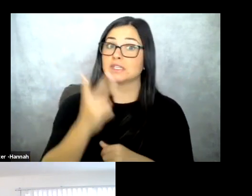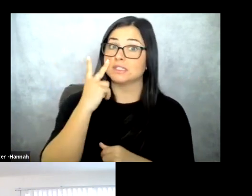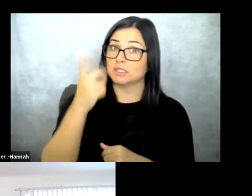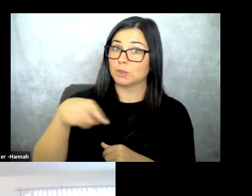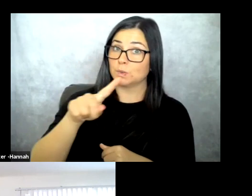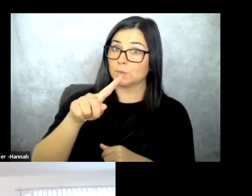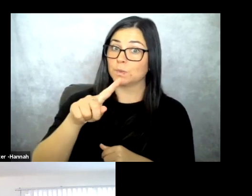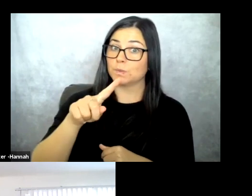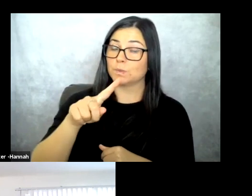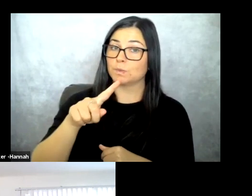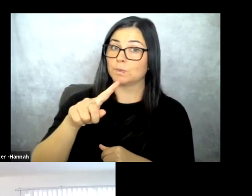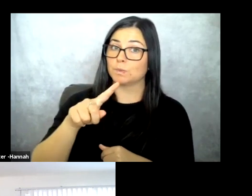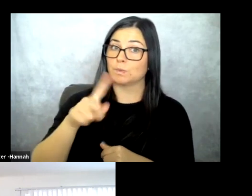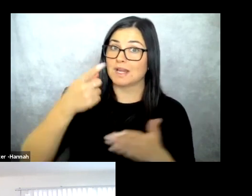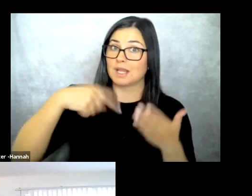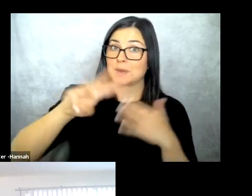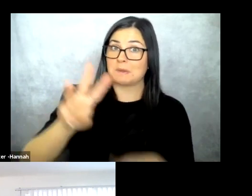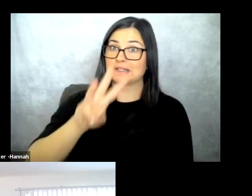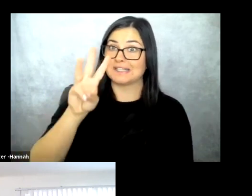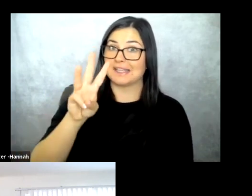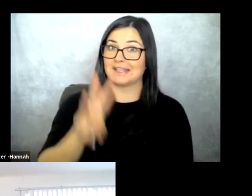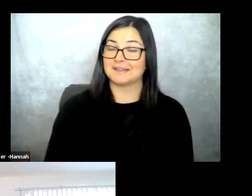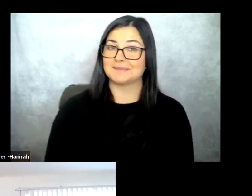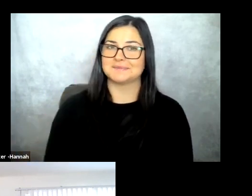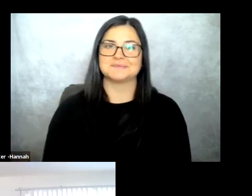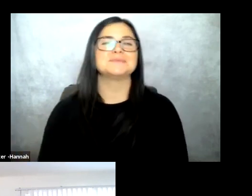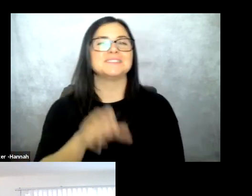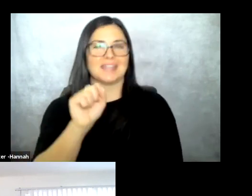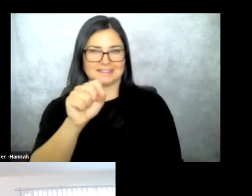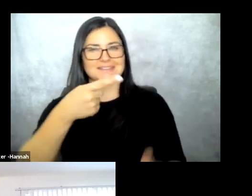all next Wednesday. Next Wednesday.